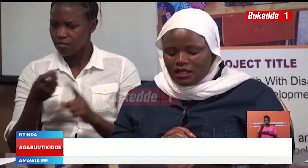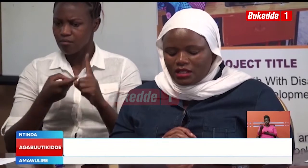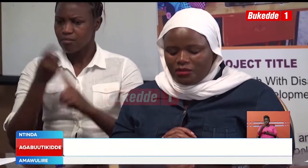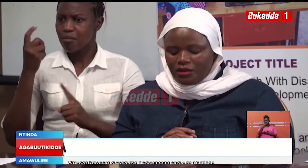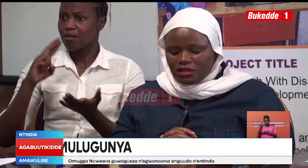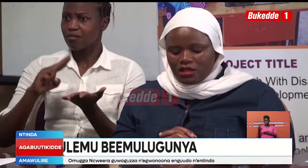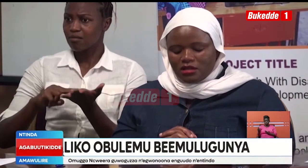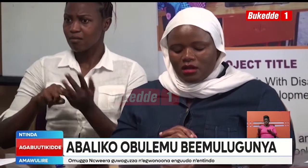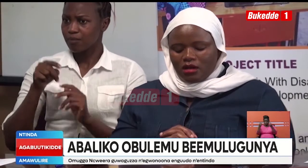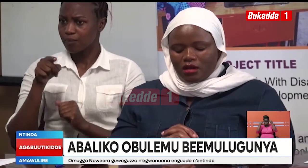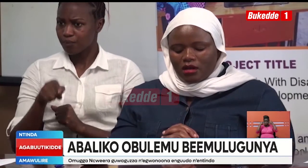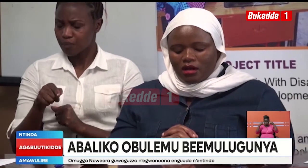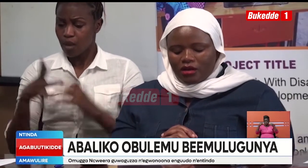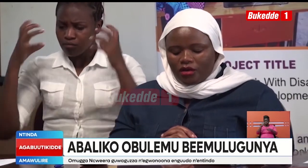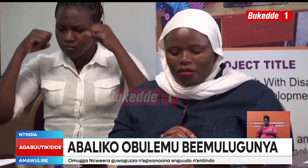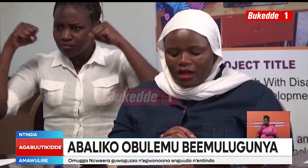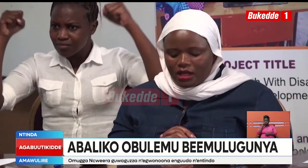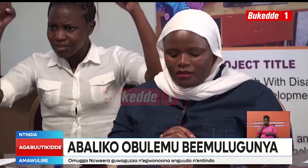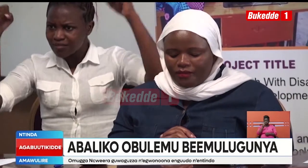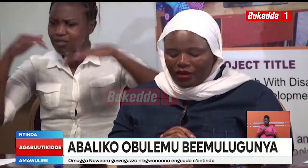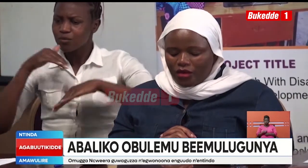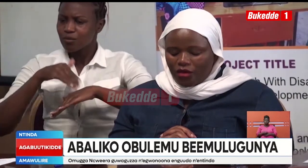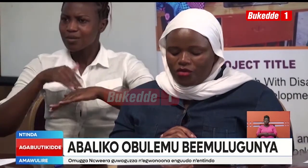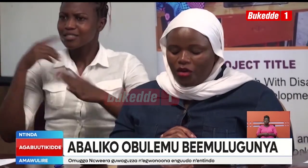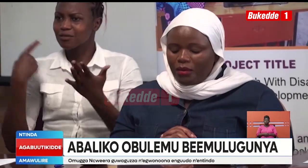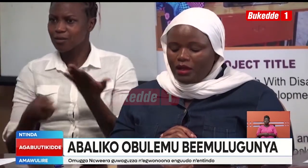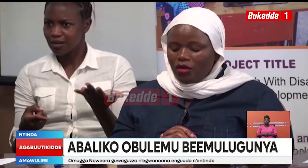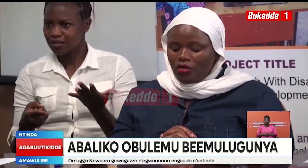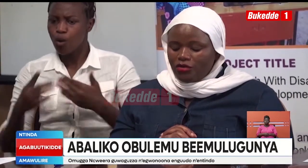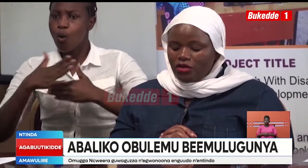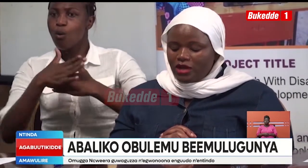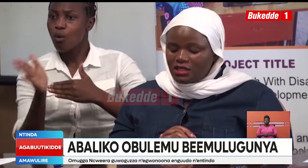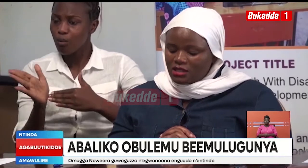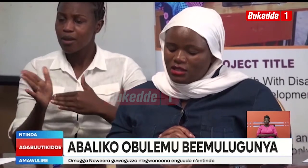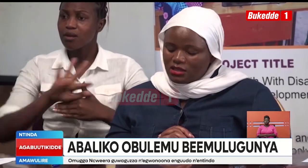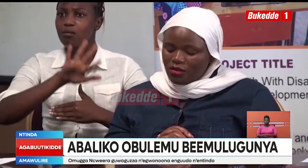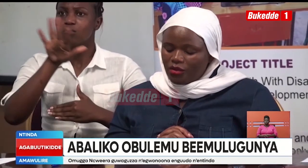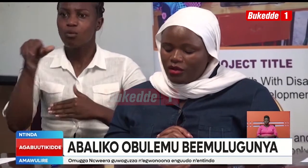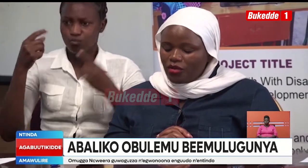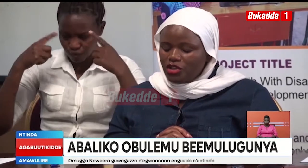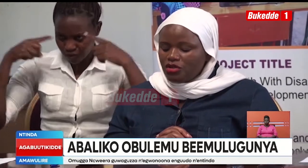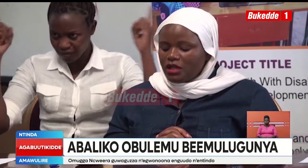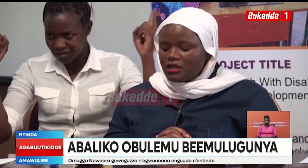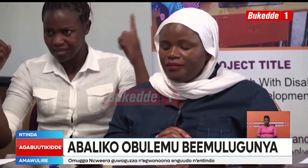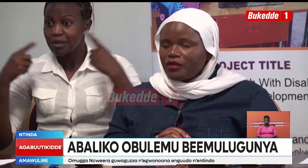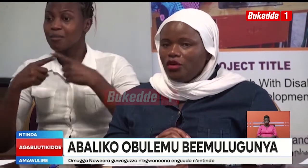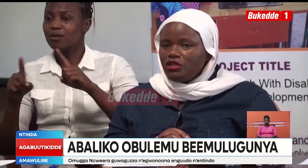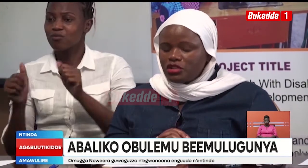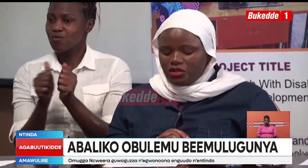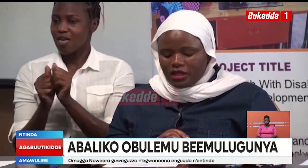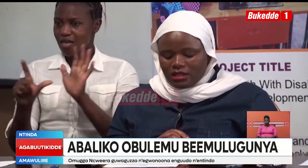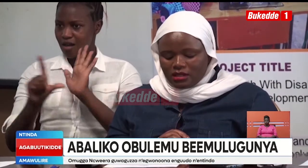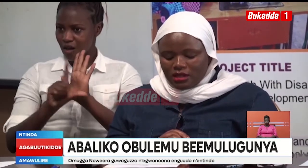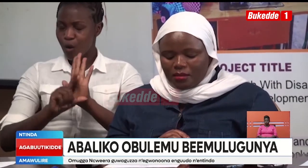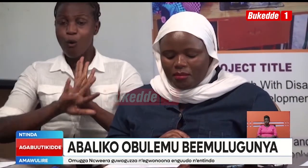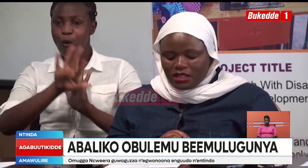His Excellency the President recommended a reopening of universities with a condition that all